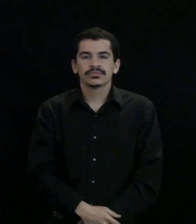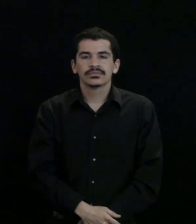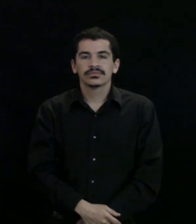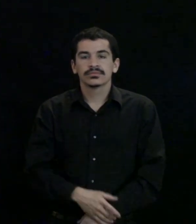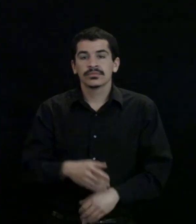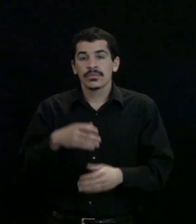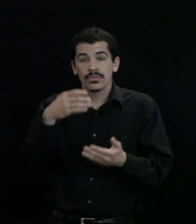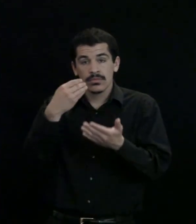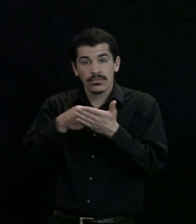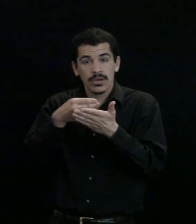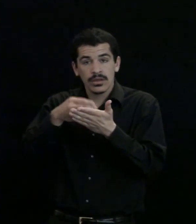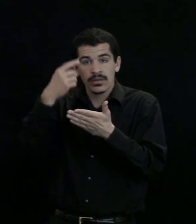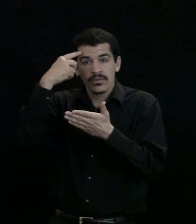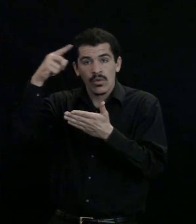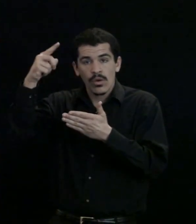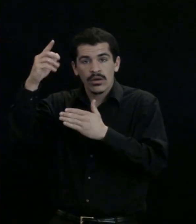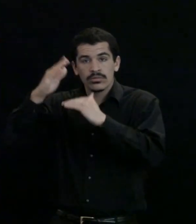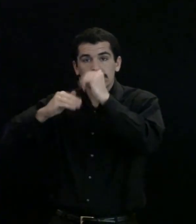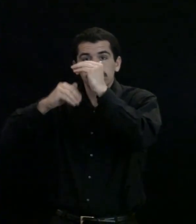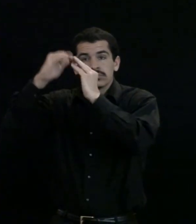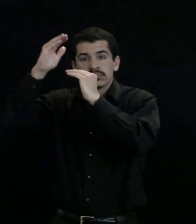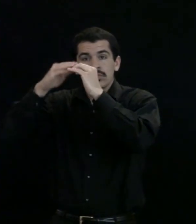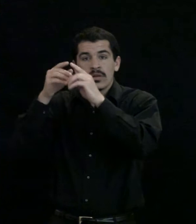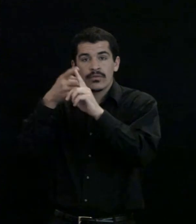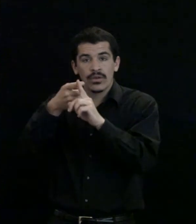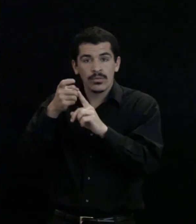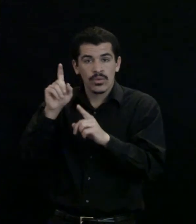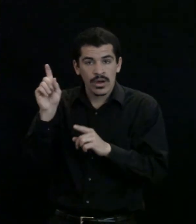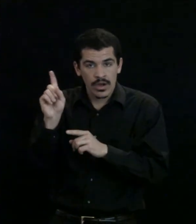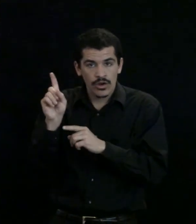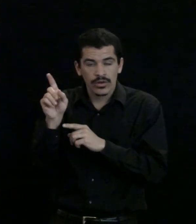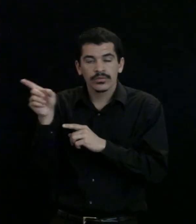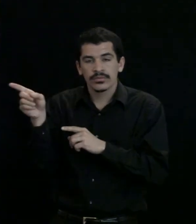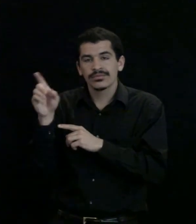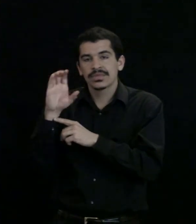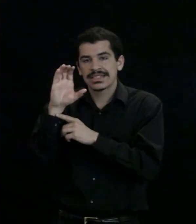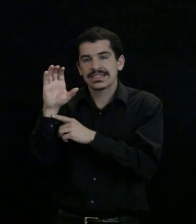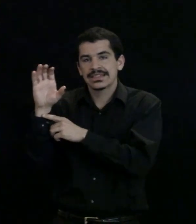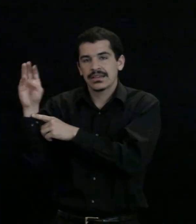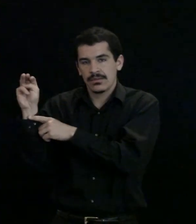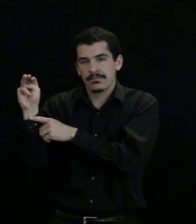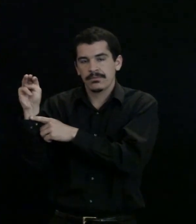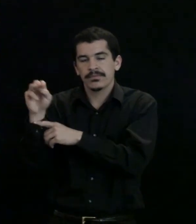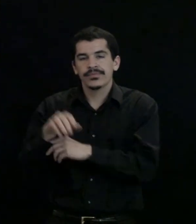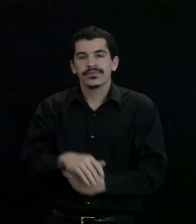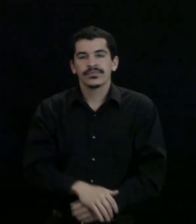Funding for construction would come from the developer.